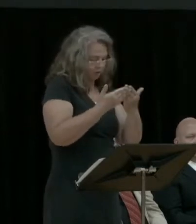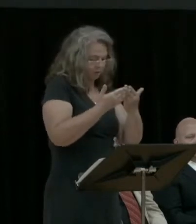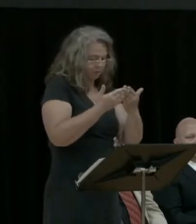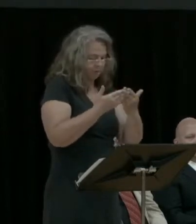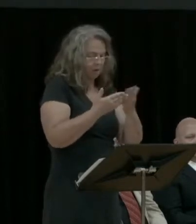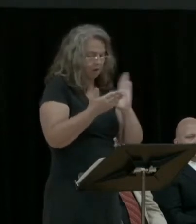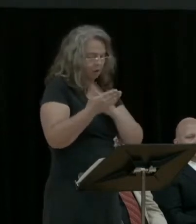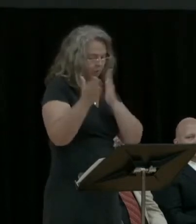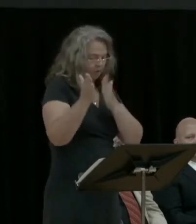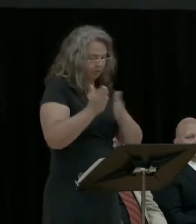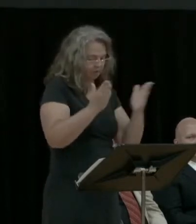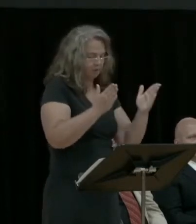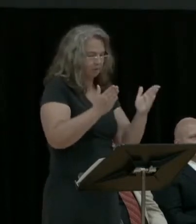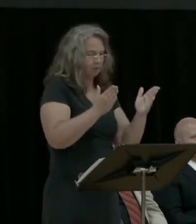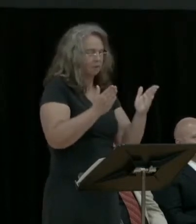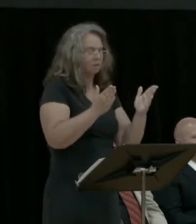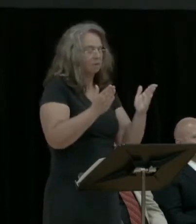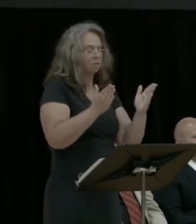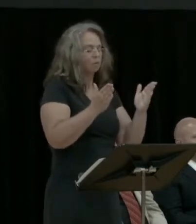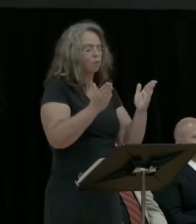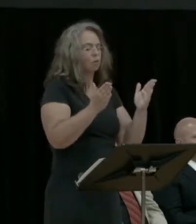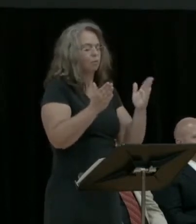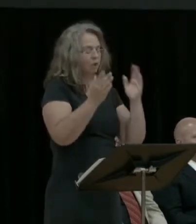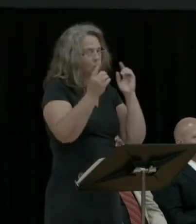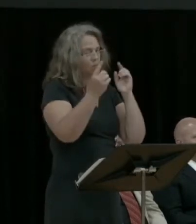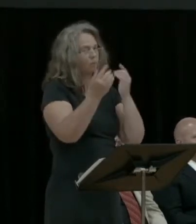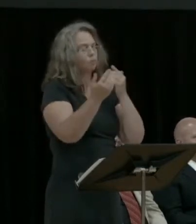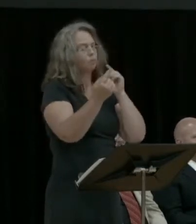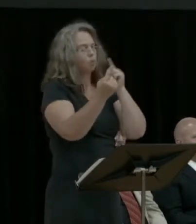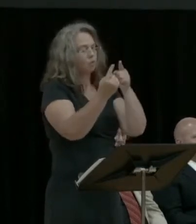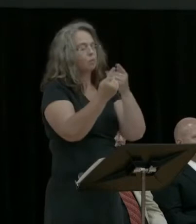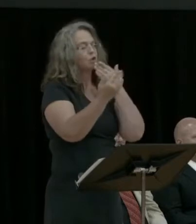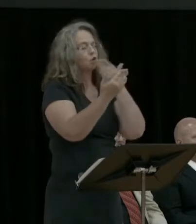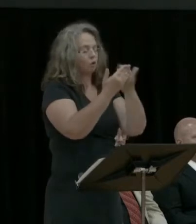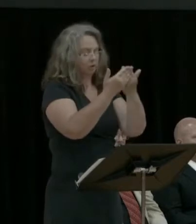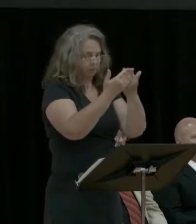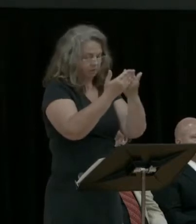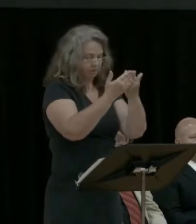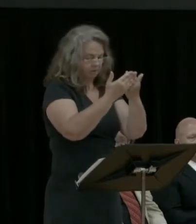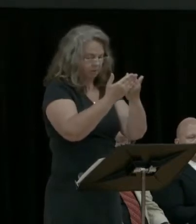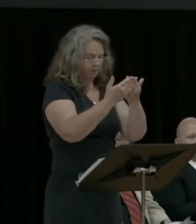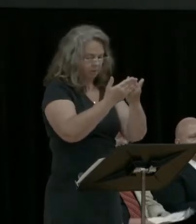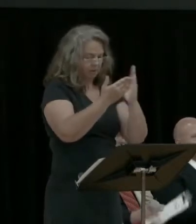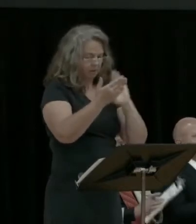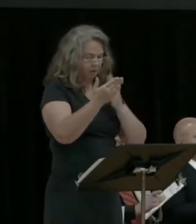revealed. Oh, how hopeful is the power we wield. Thank you.